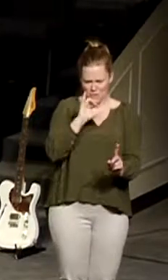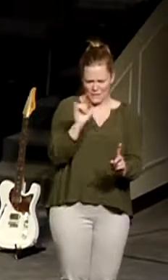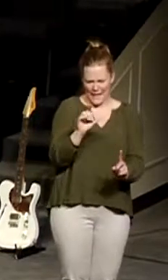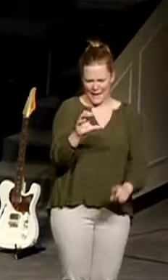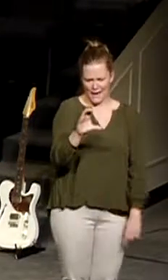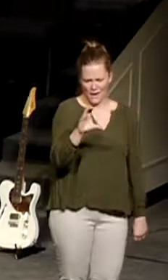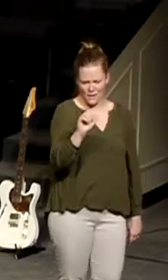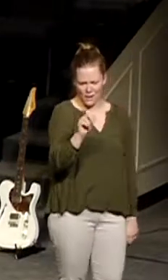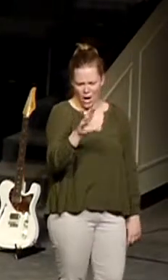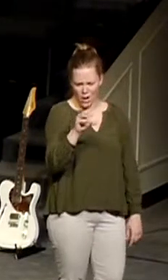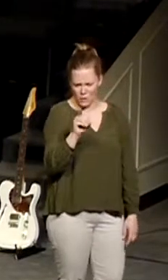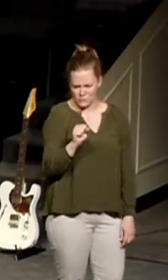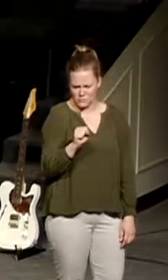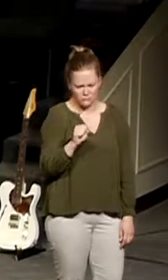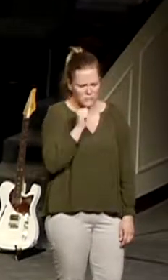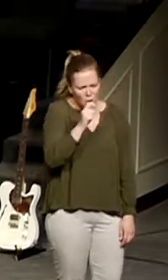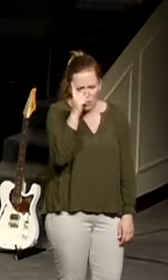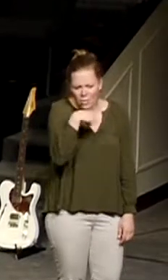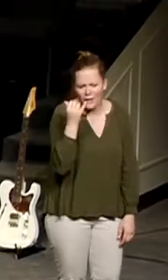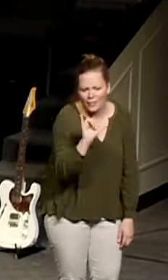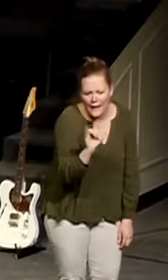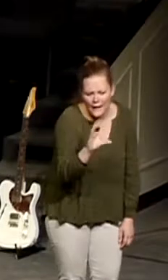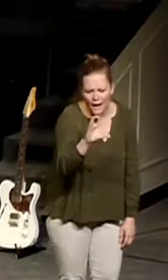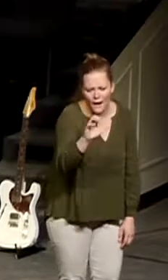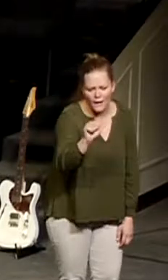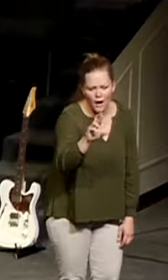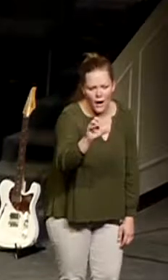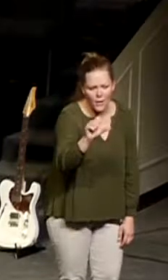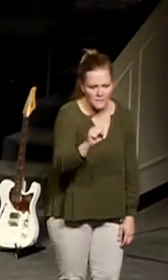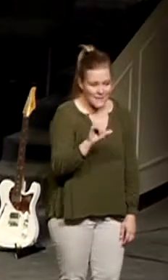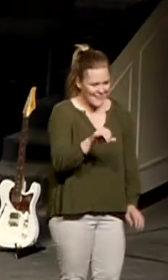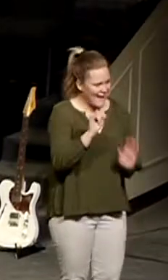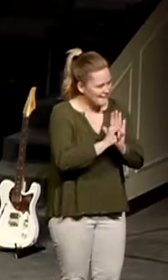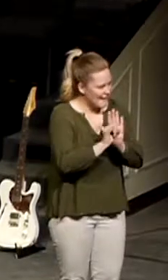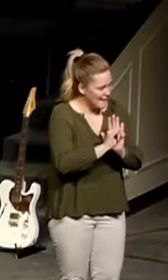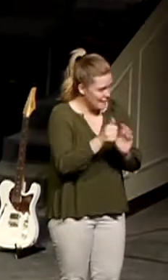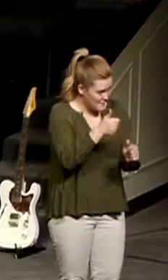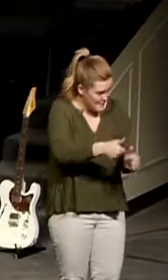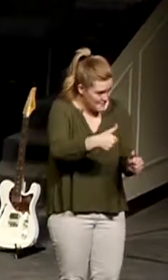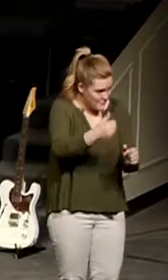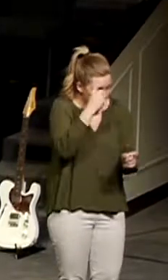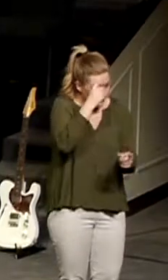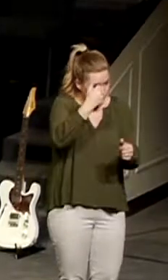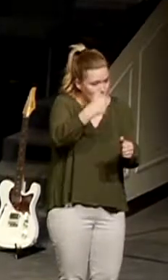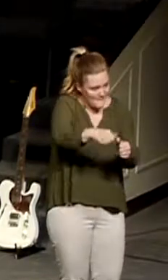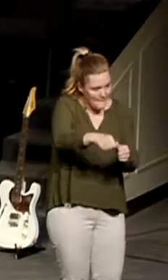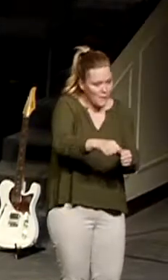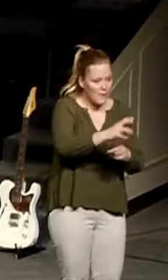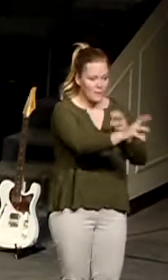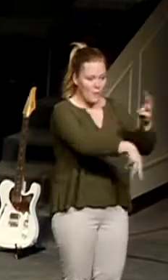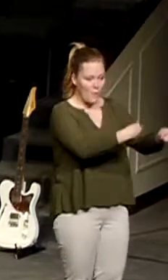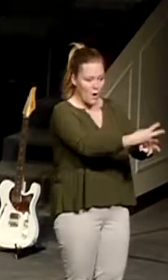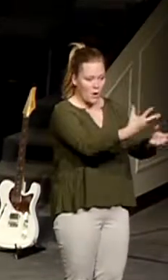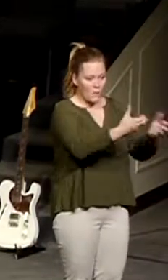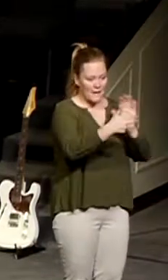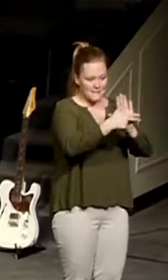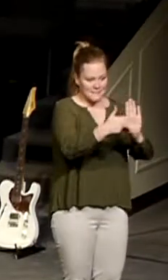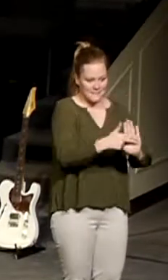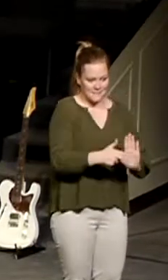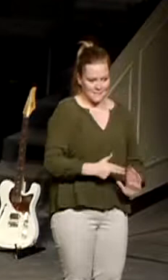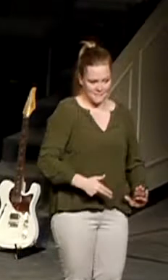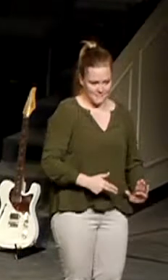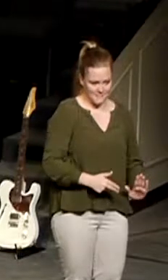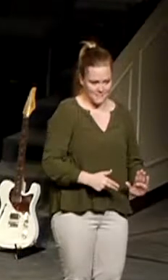Carlos. You don't look like a Carlos. See, the identity thing, is that what I said I'd come speak about? It's as though they were walking around some picture in their wallet, you